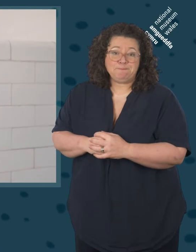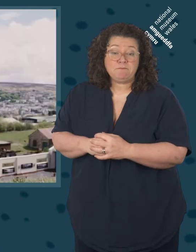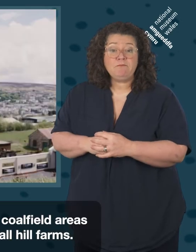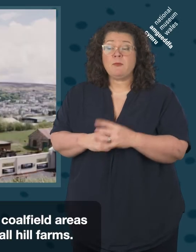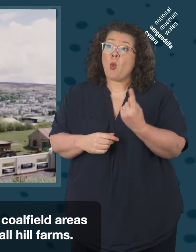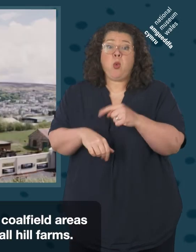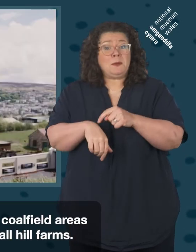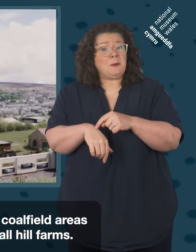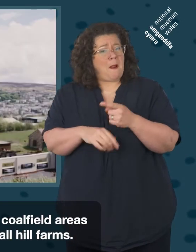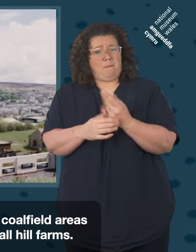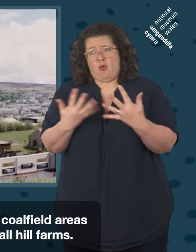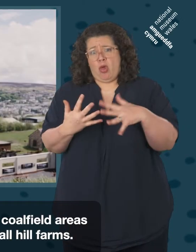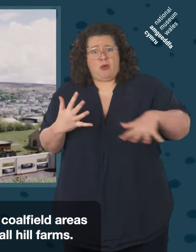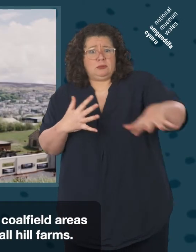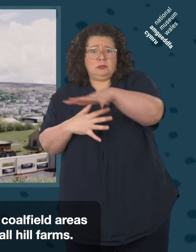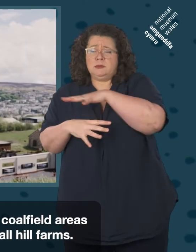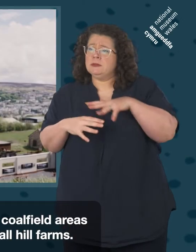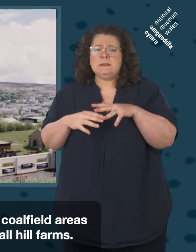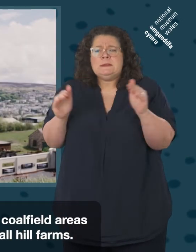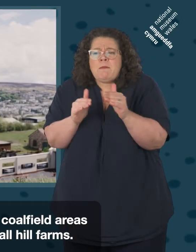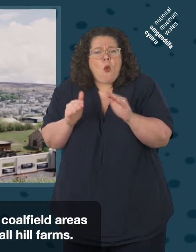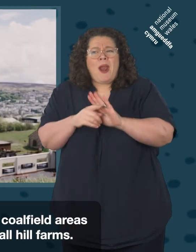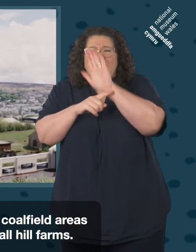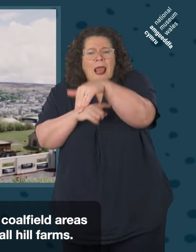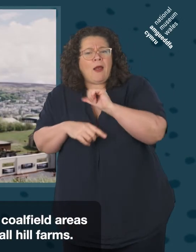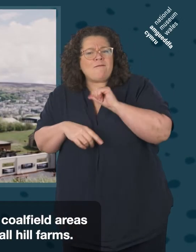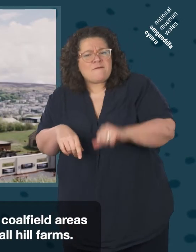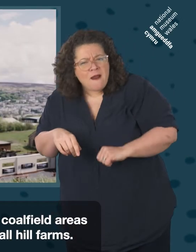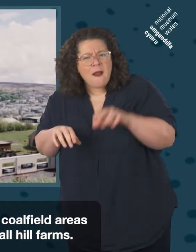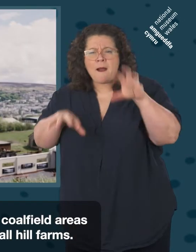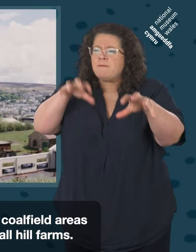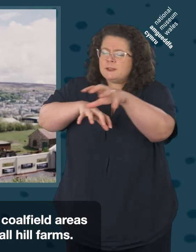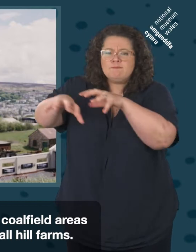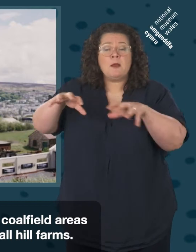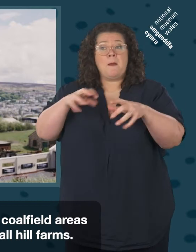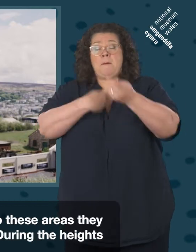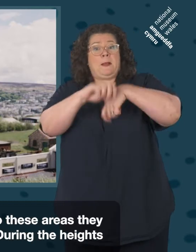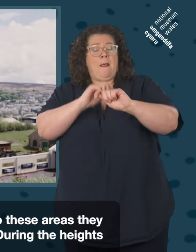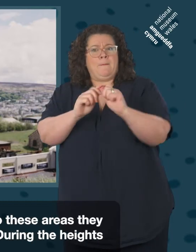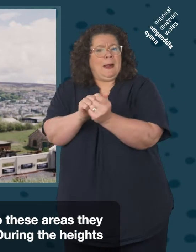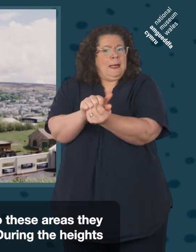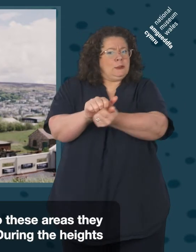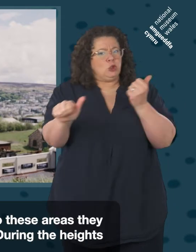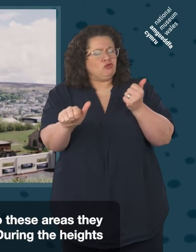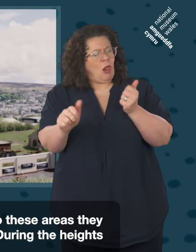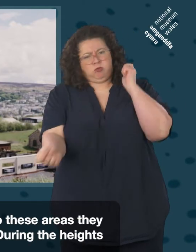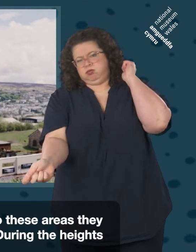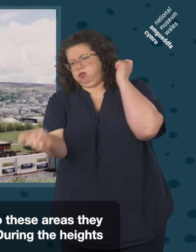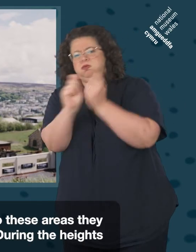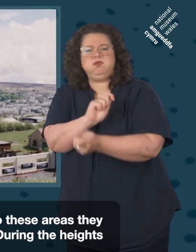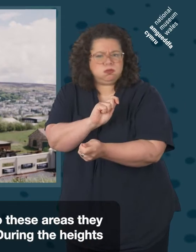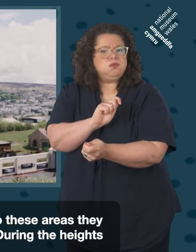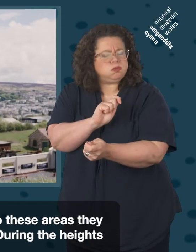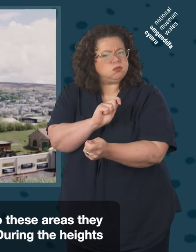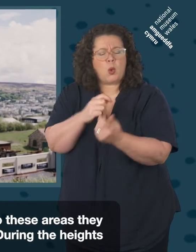better. At one time, of course, the coalfield areas consisted mainly of small hill farms. But when industry came